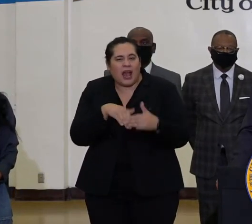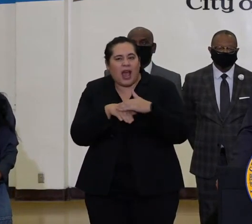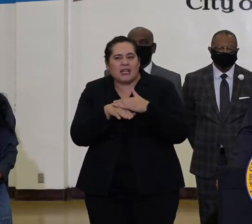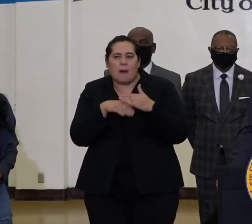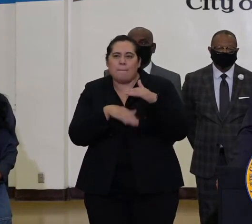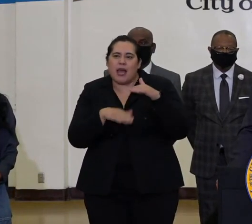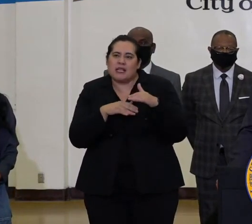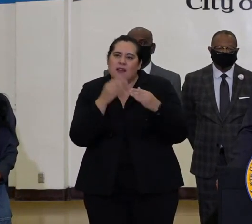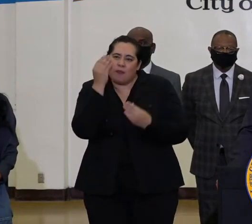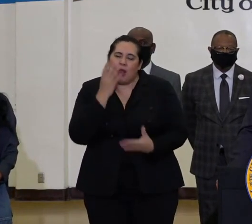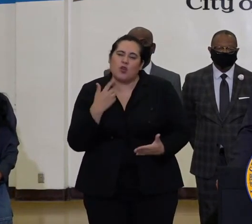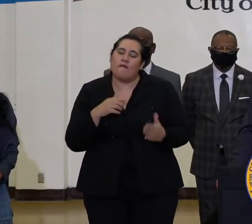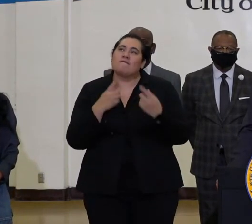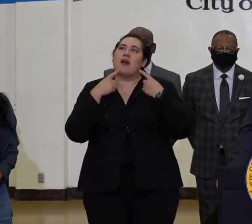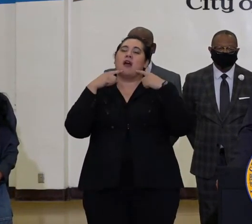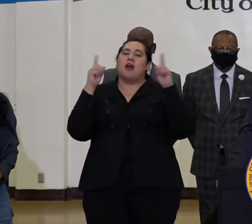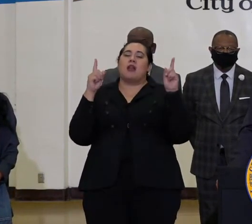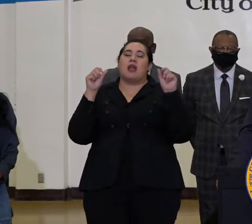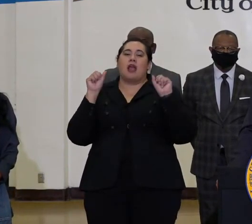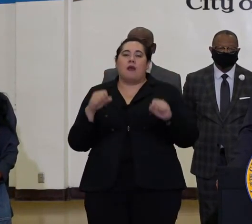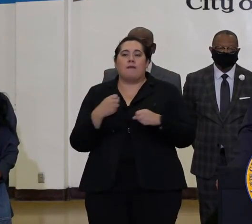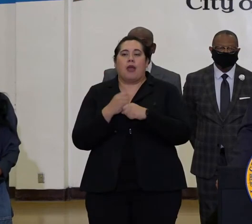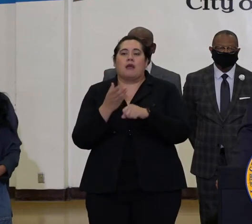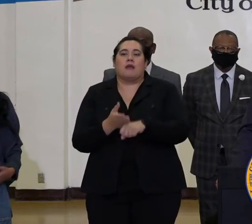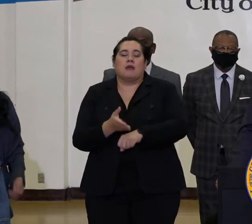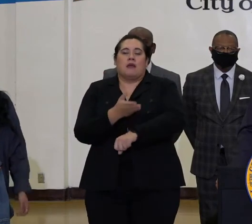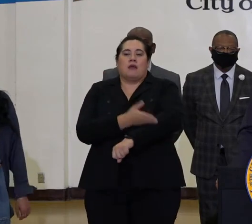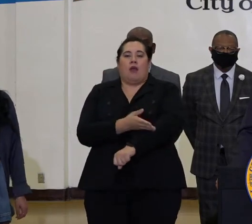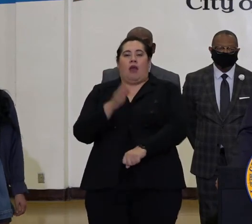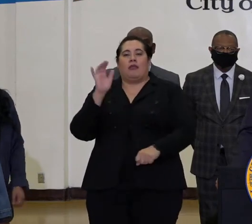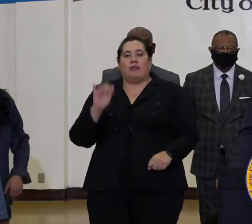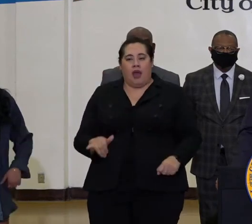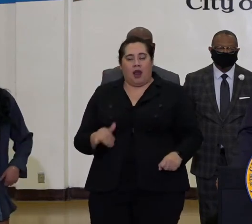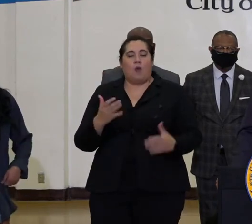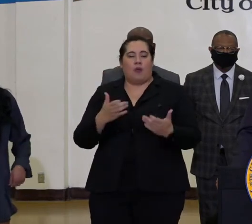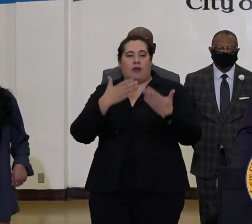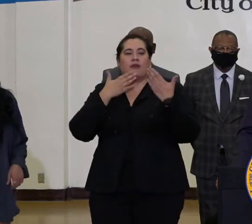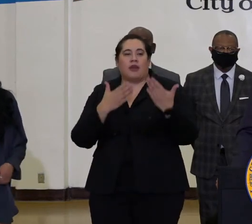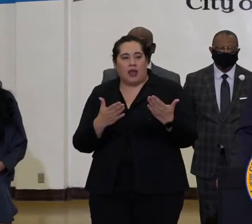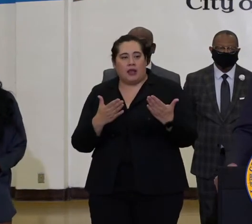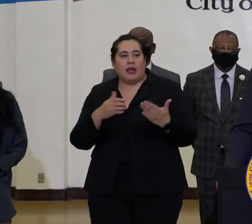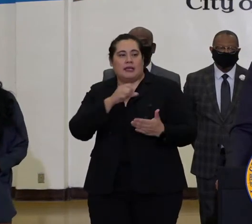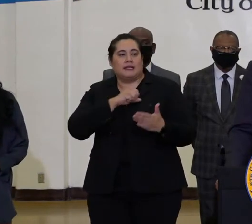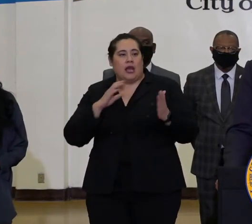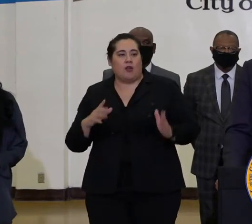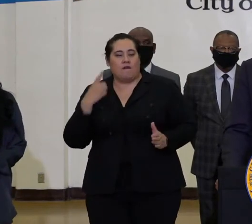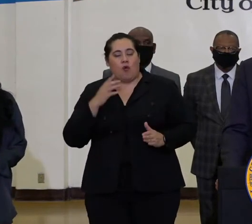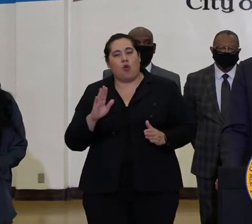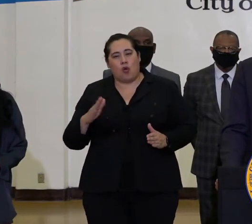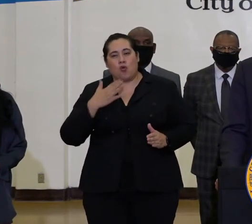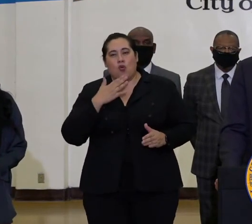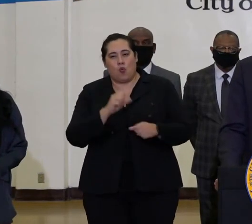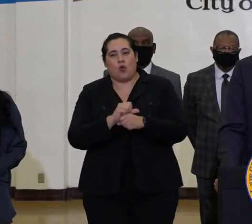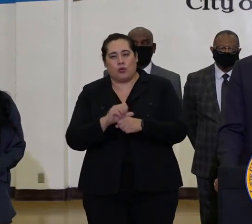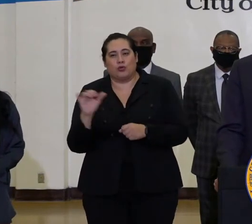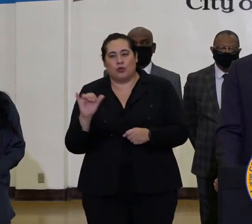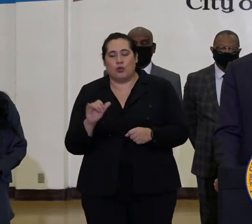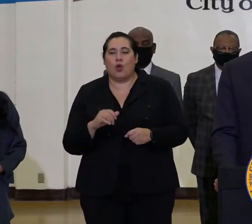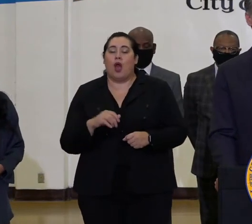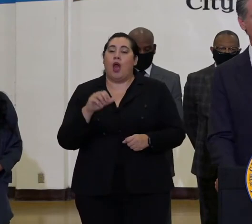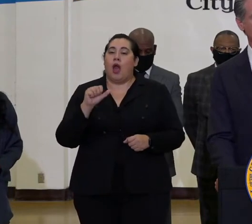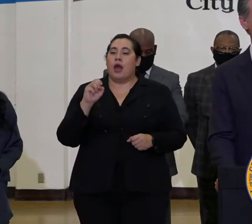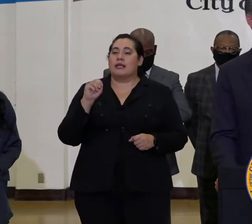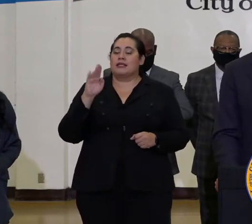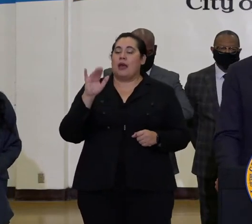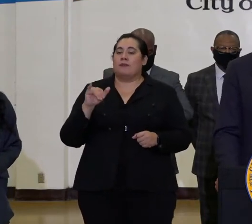and fundamental information. We finally were able to make progress on that, and I just want to thank the senator for her good work. To Assemblymember